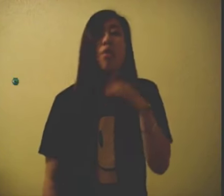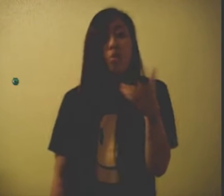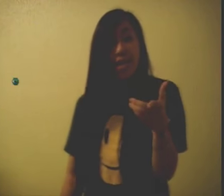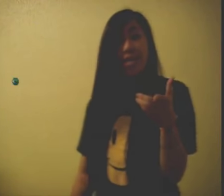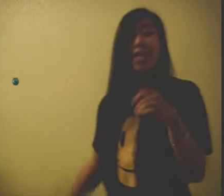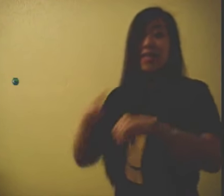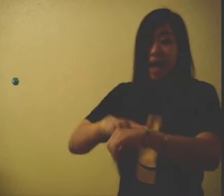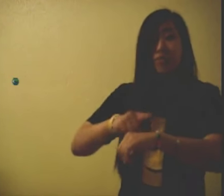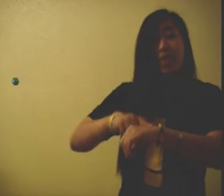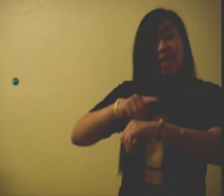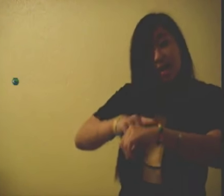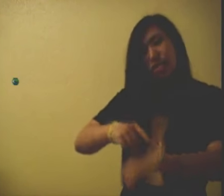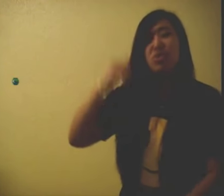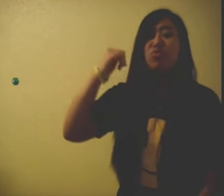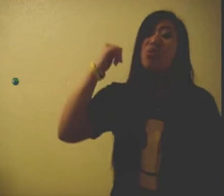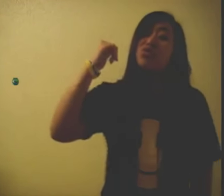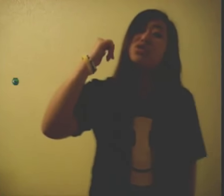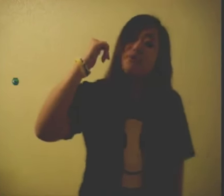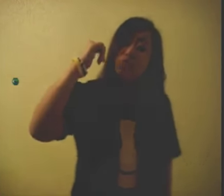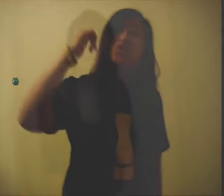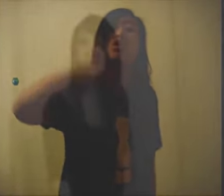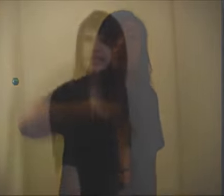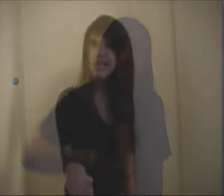but with you. So time's running out, so let's roll to the future.